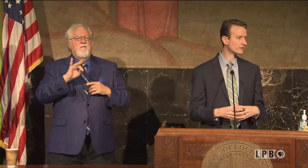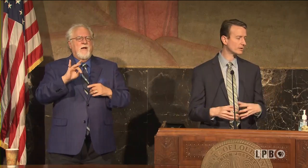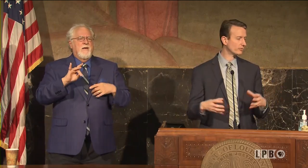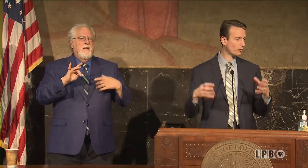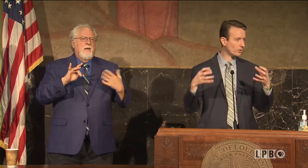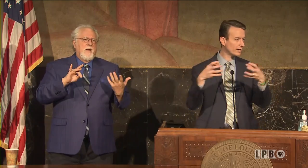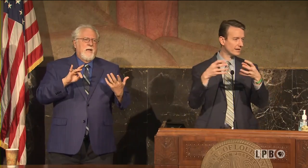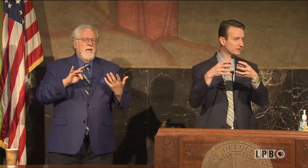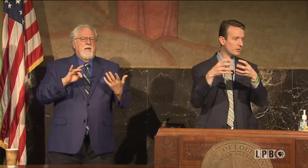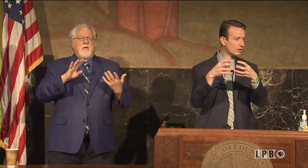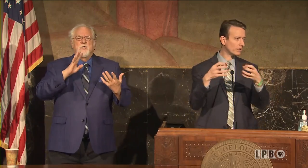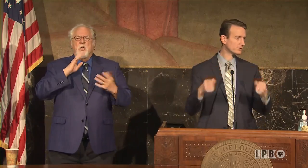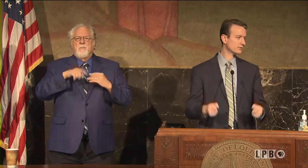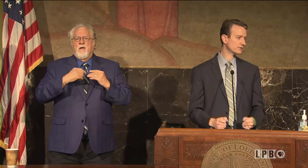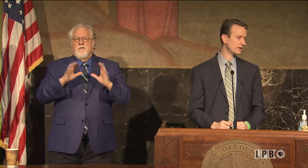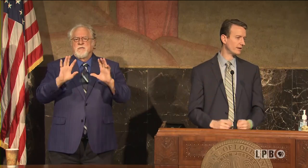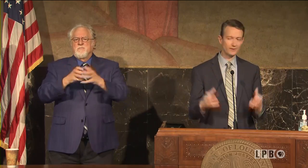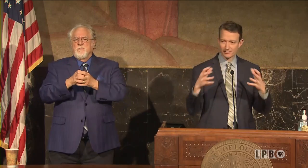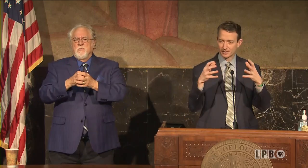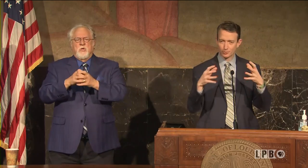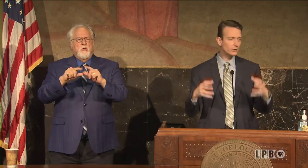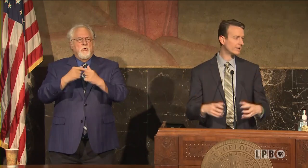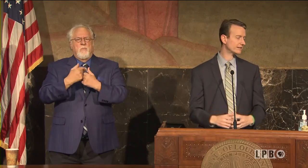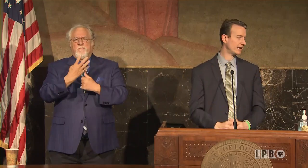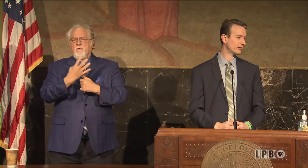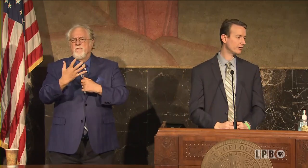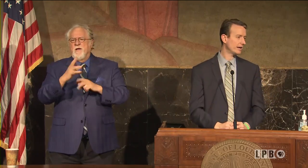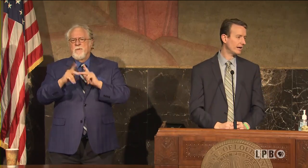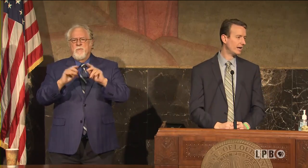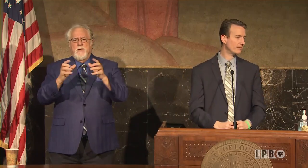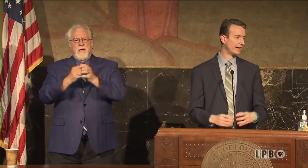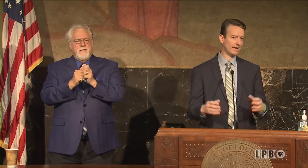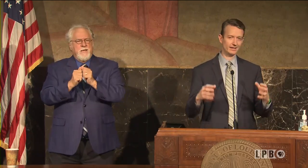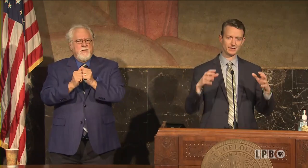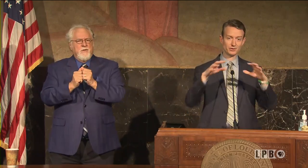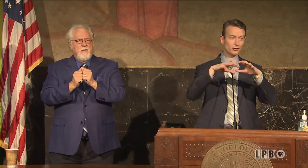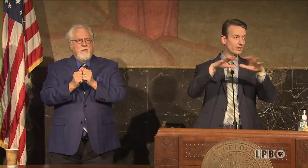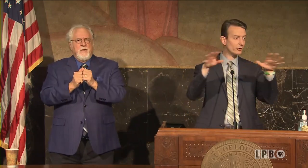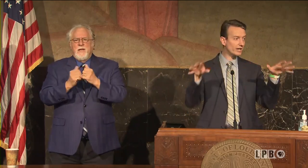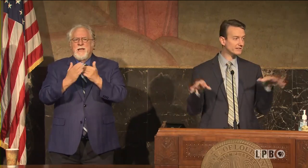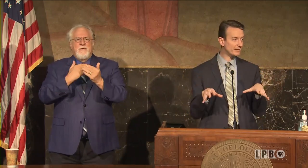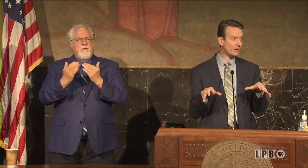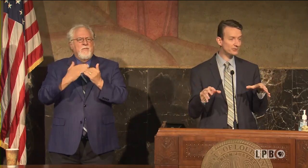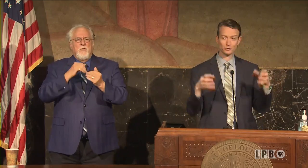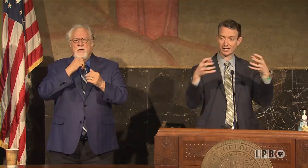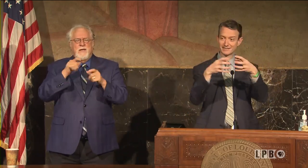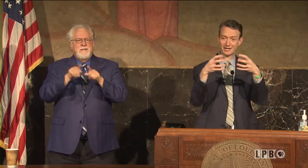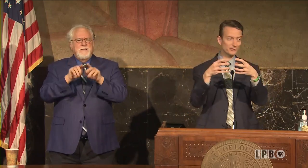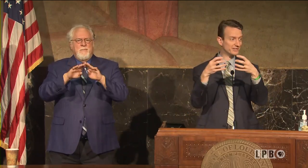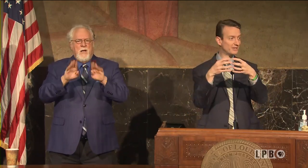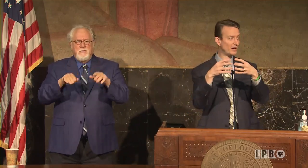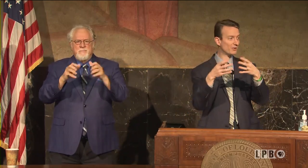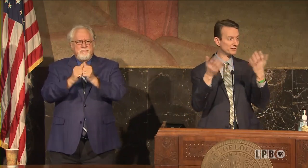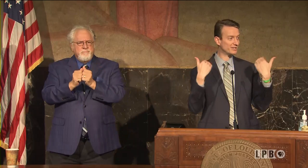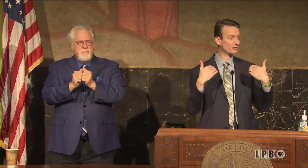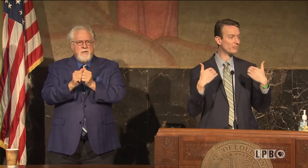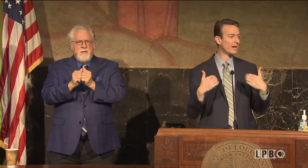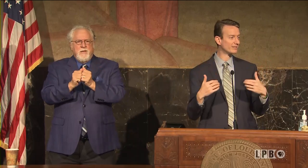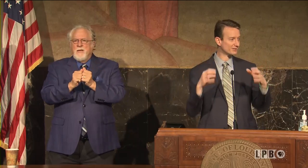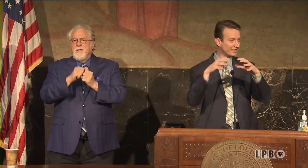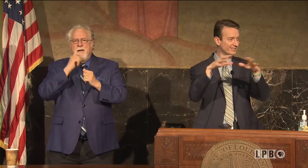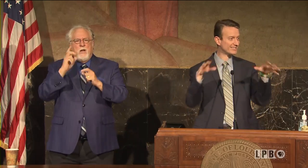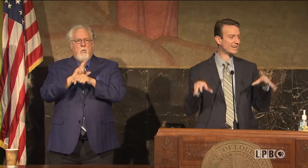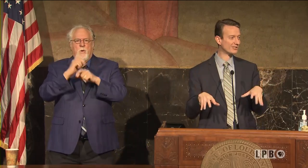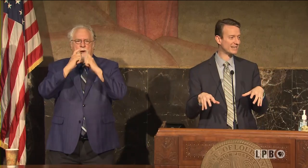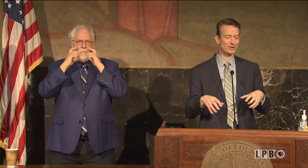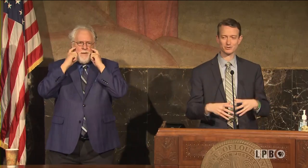we talked about it before, small clusters, 5 people who got together, even though they are not in the same household, got together in a single house and didn't wear